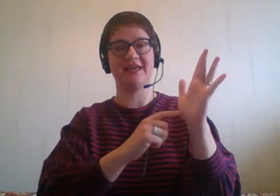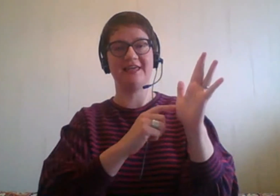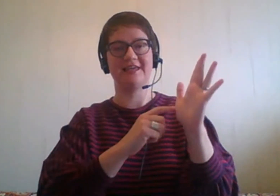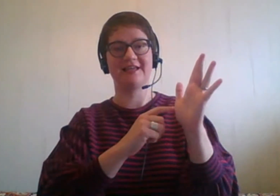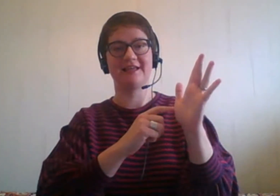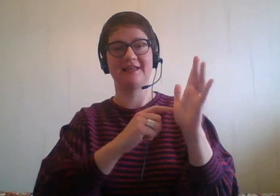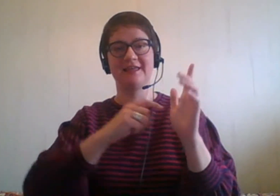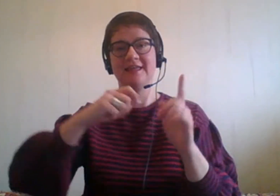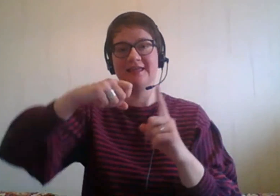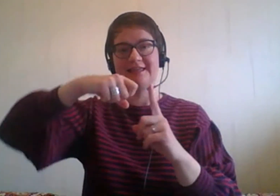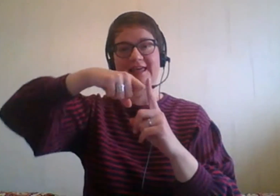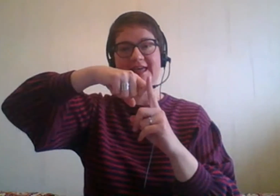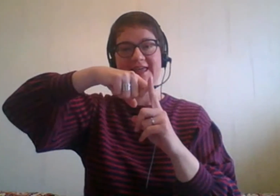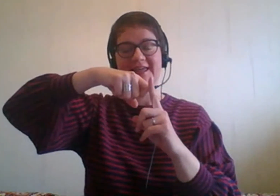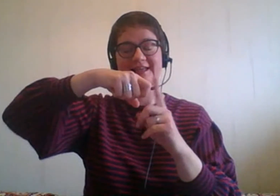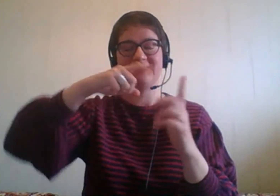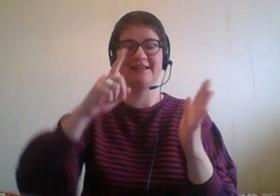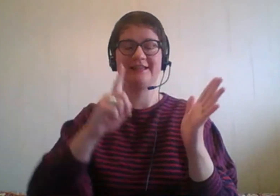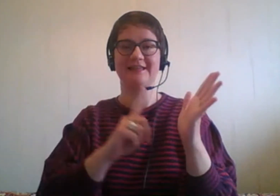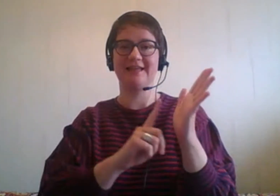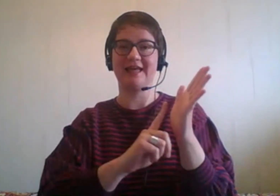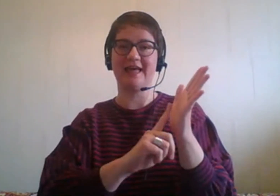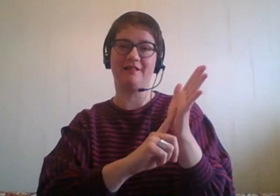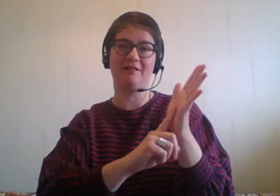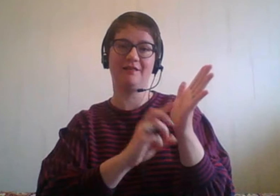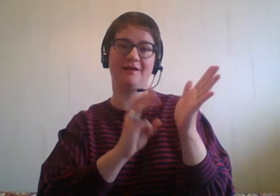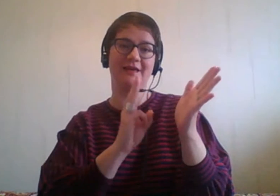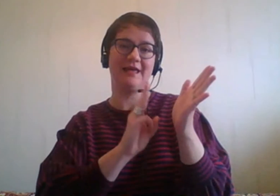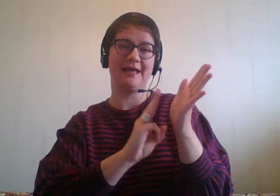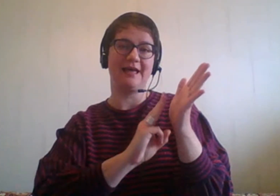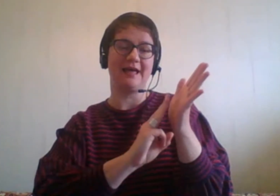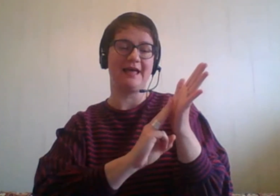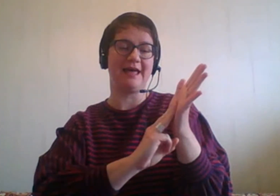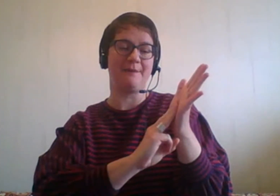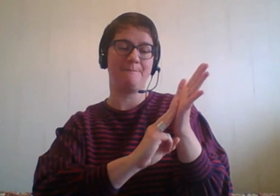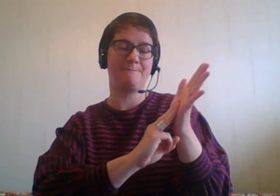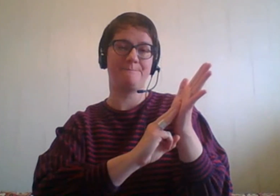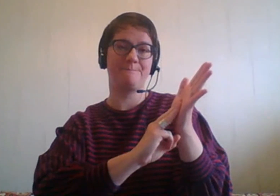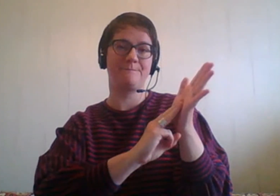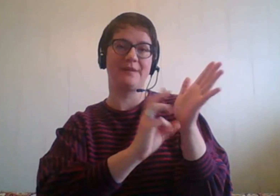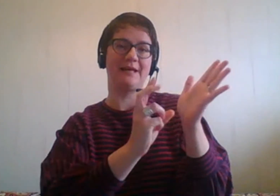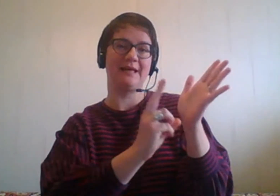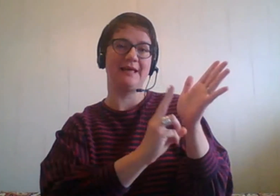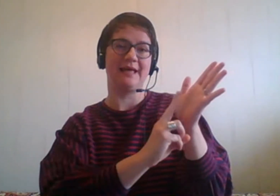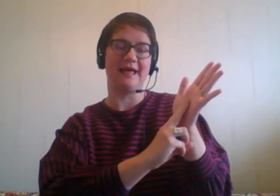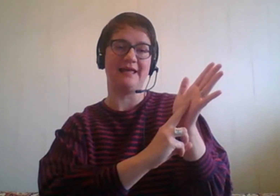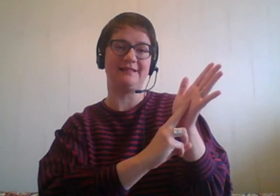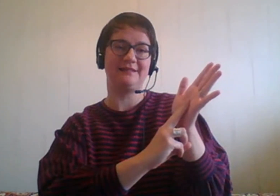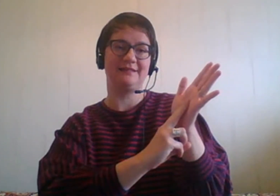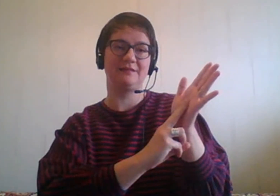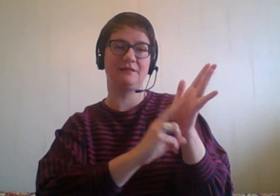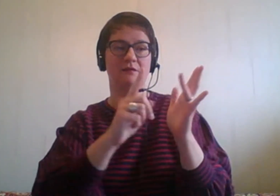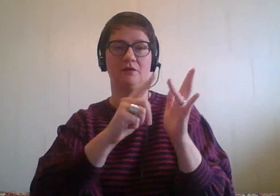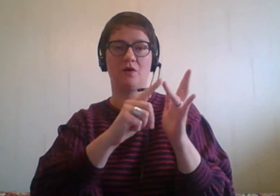J, K, L, M, N,